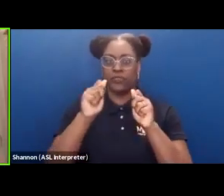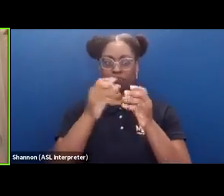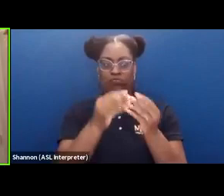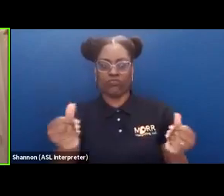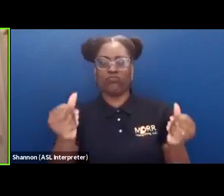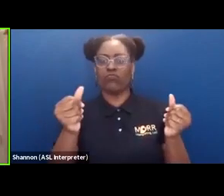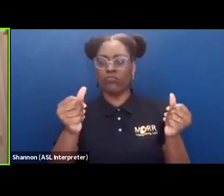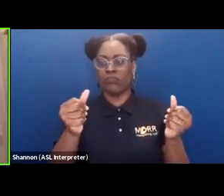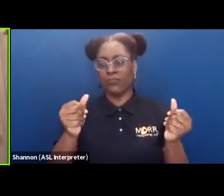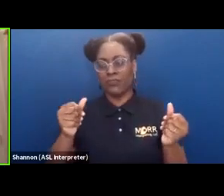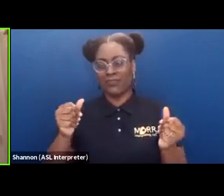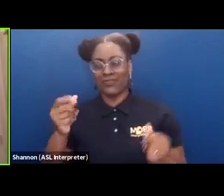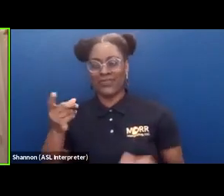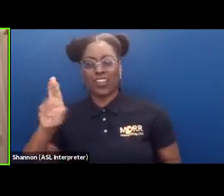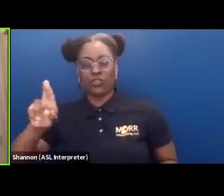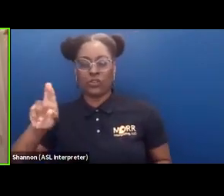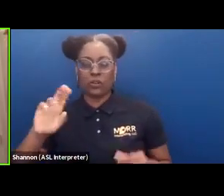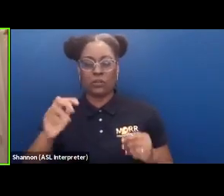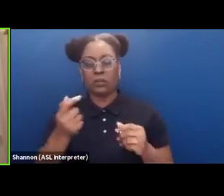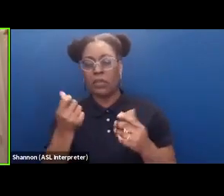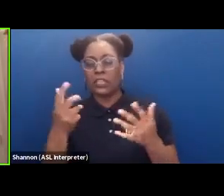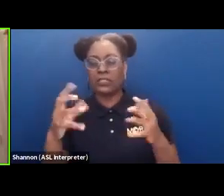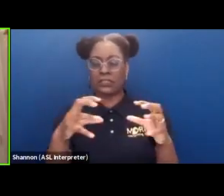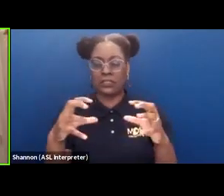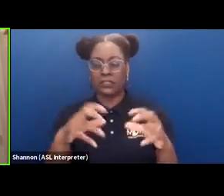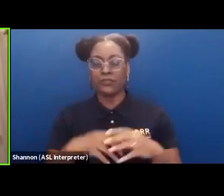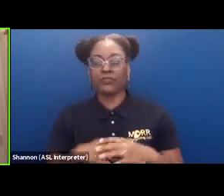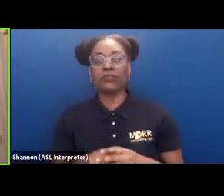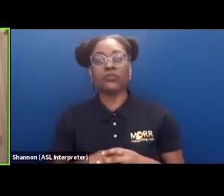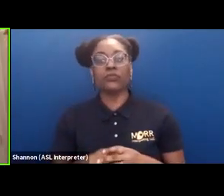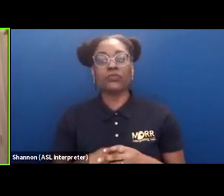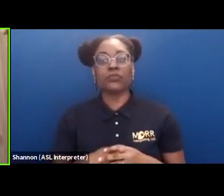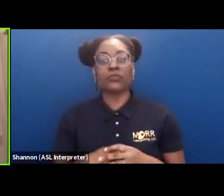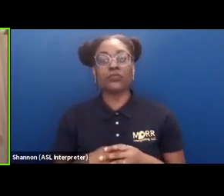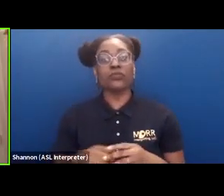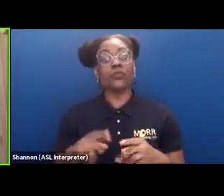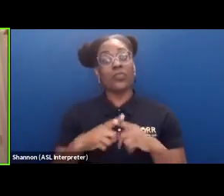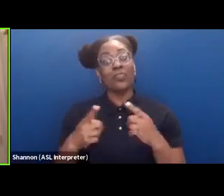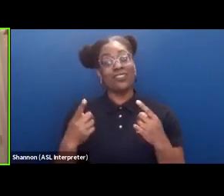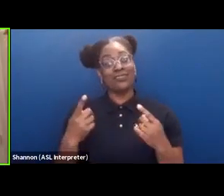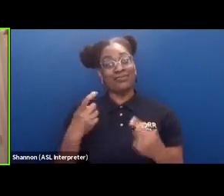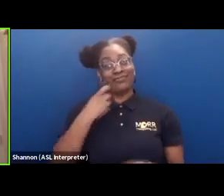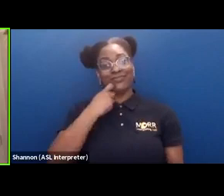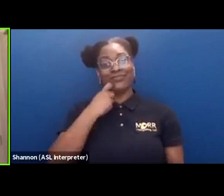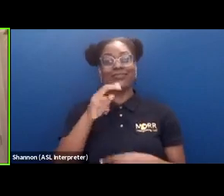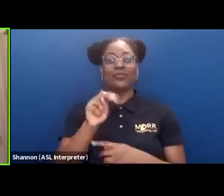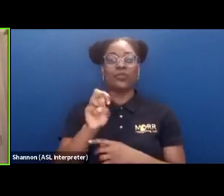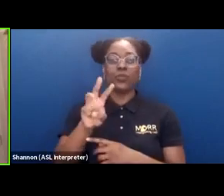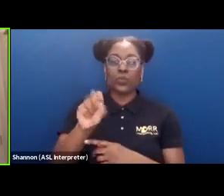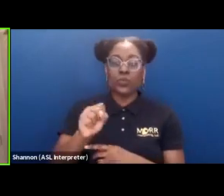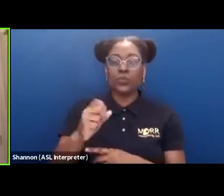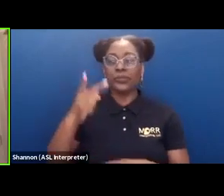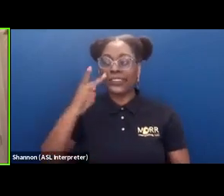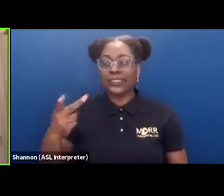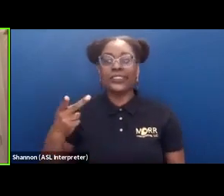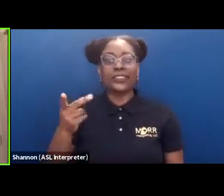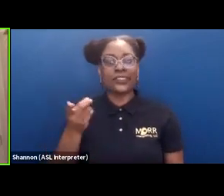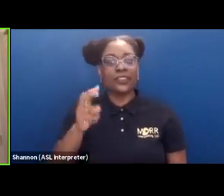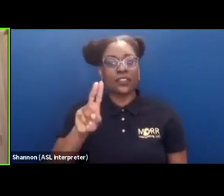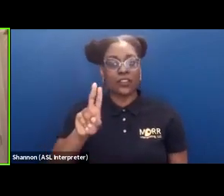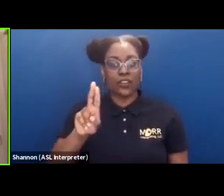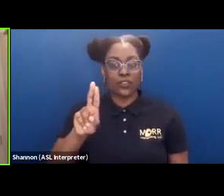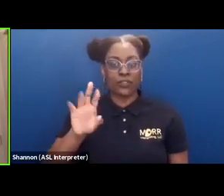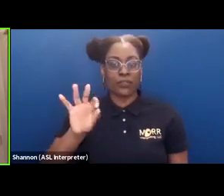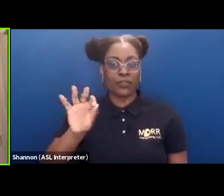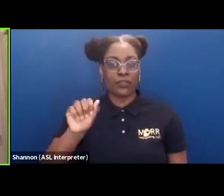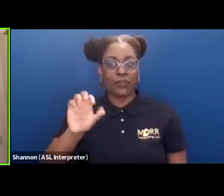right? But when we see Dr. Fauci today on, or these days on the news, he is not also advocating for